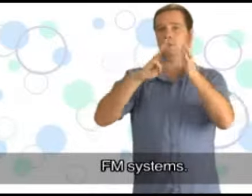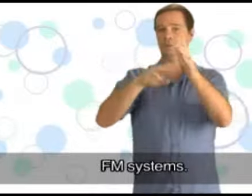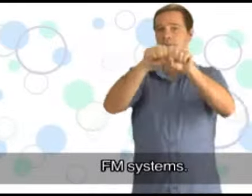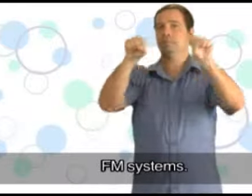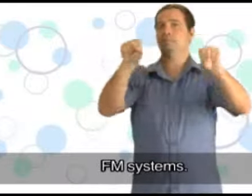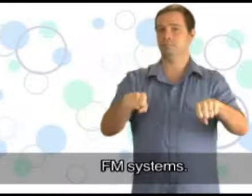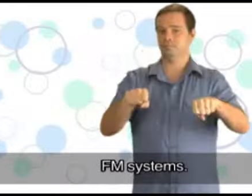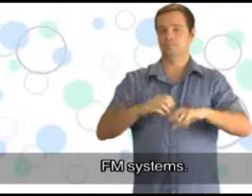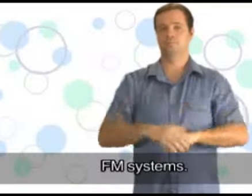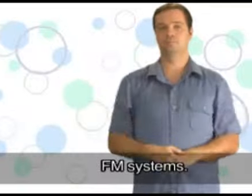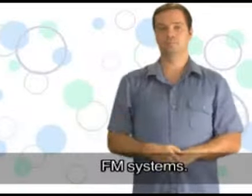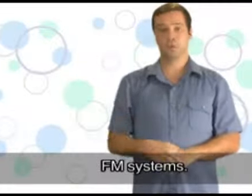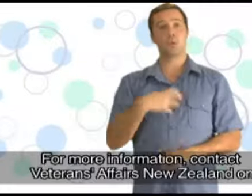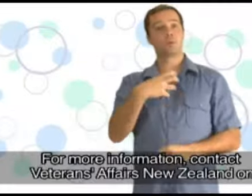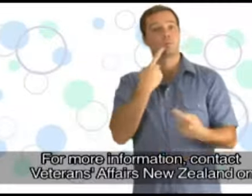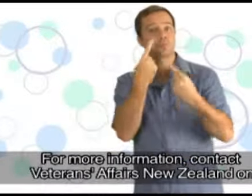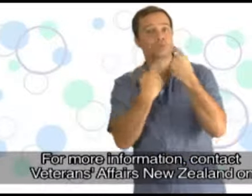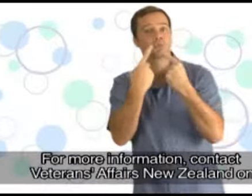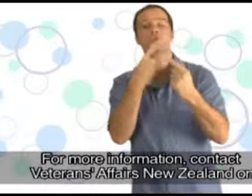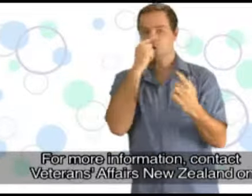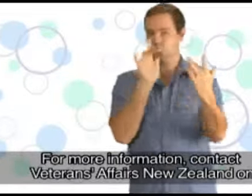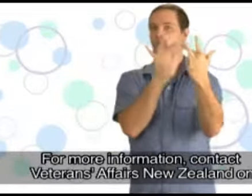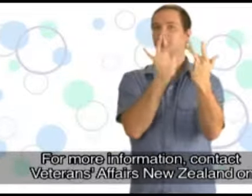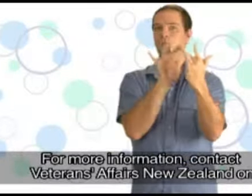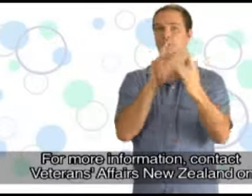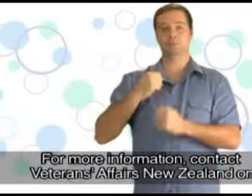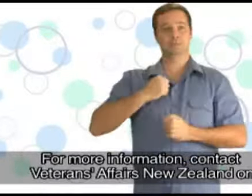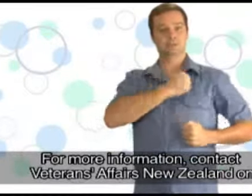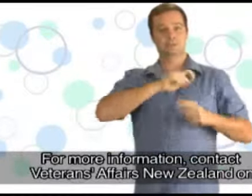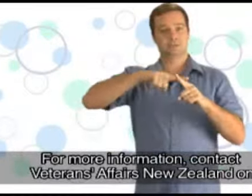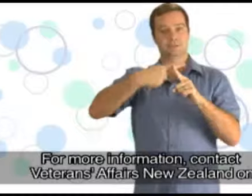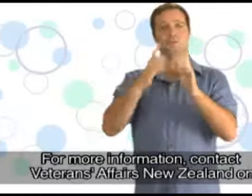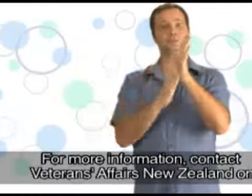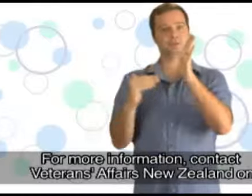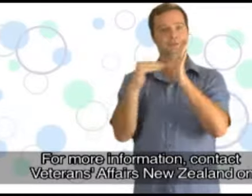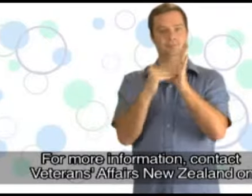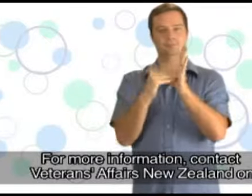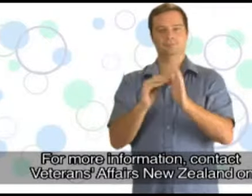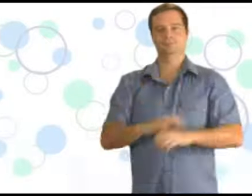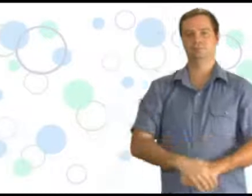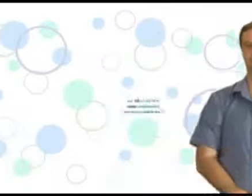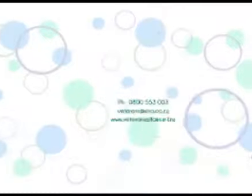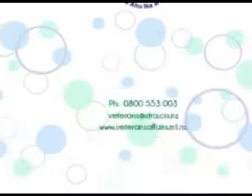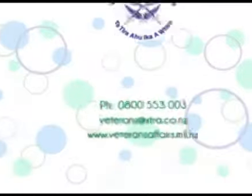and FM systems. For more information, contact Veterans Affairs New Zealand on